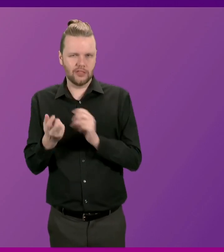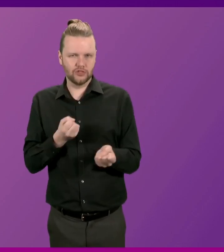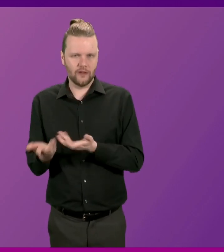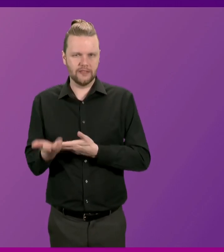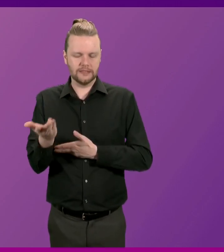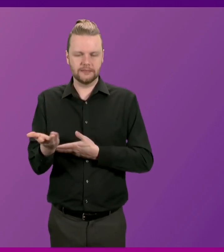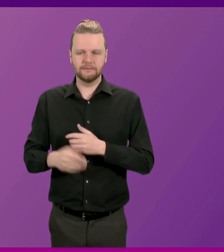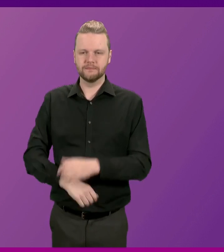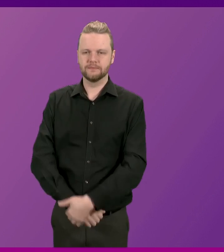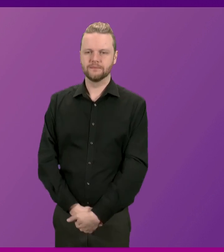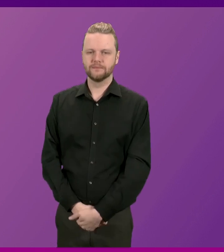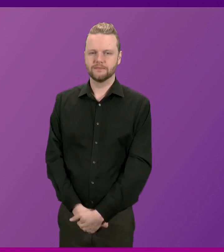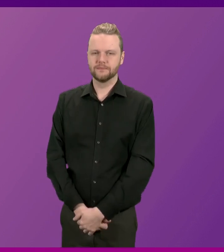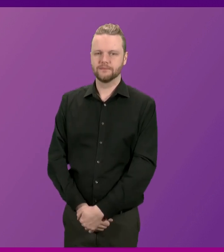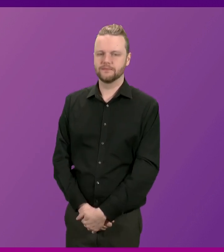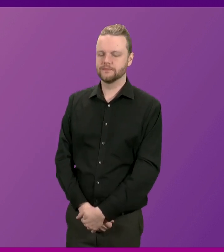service.